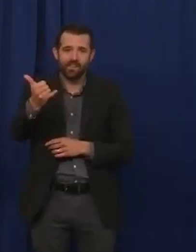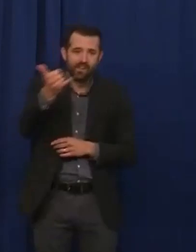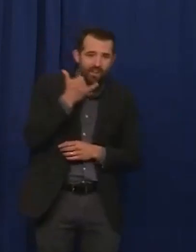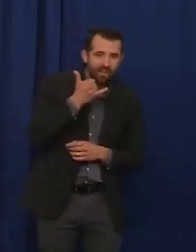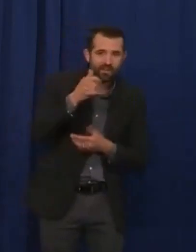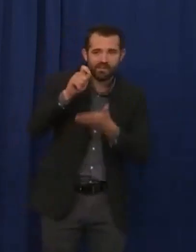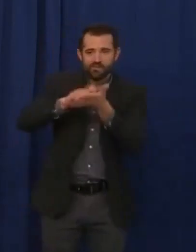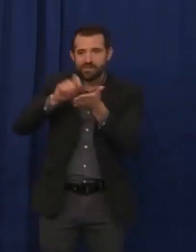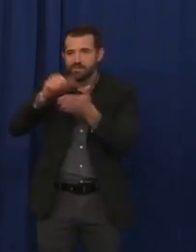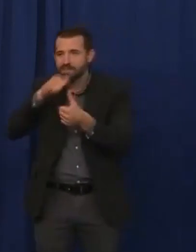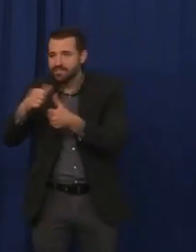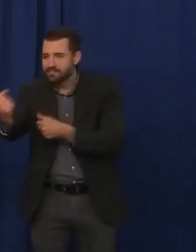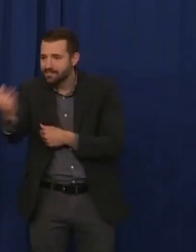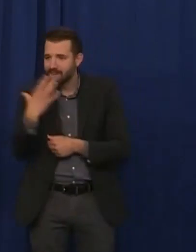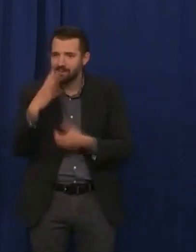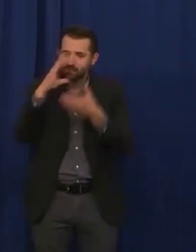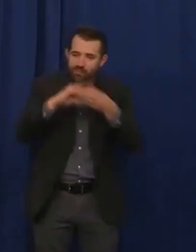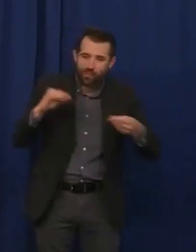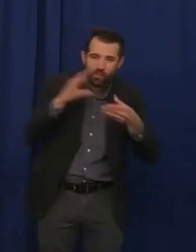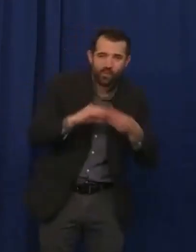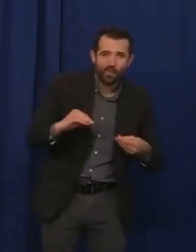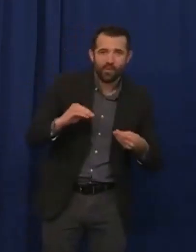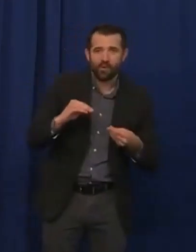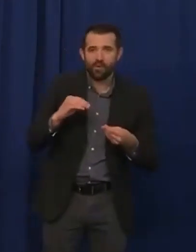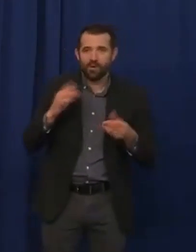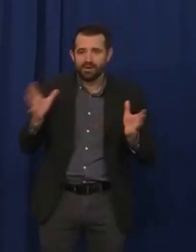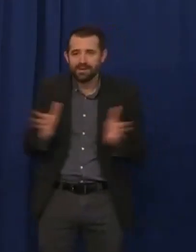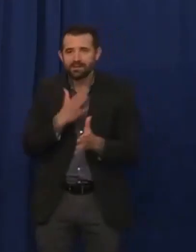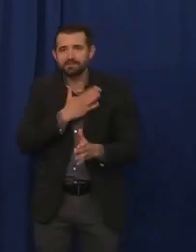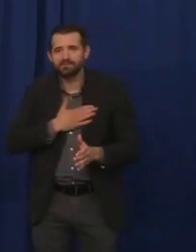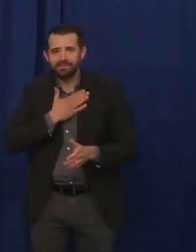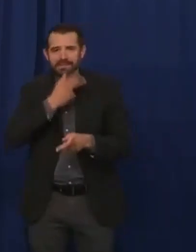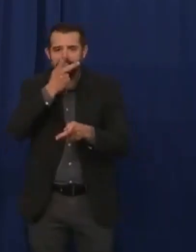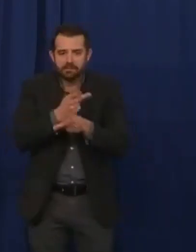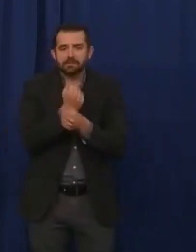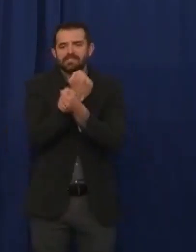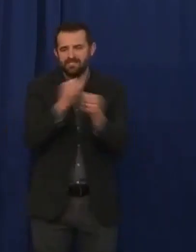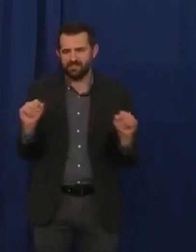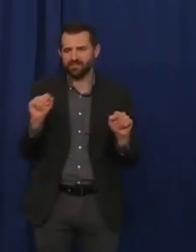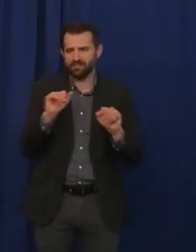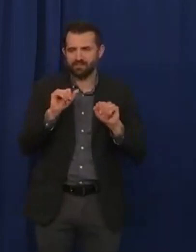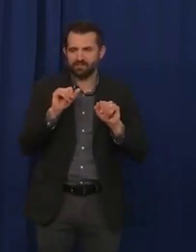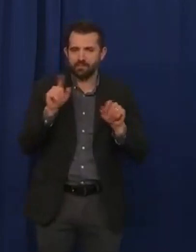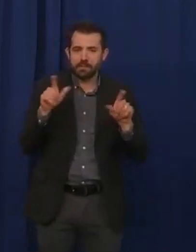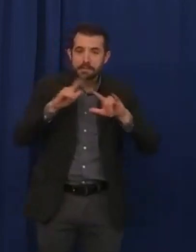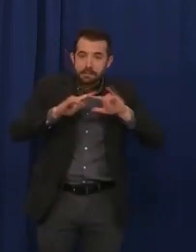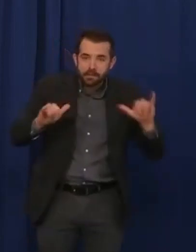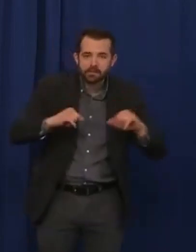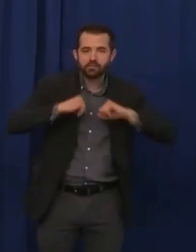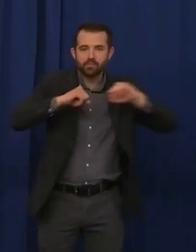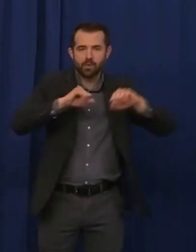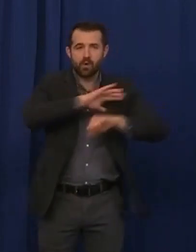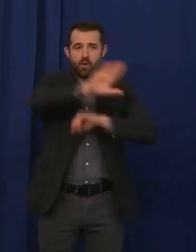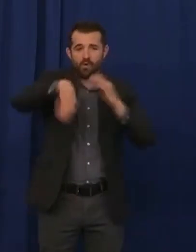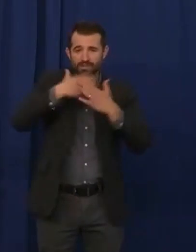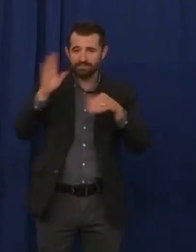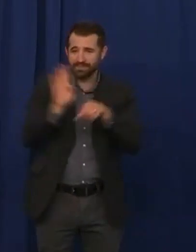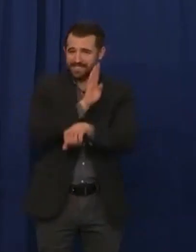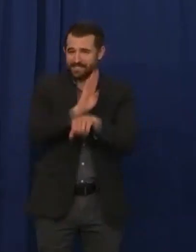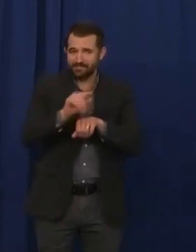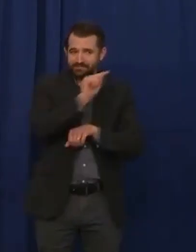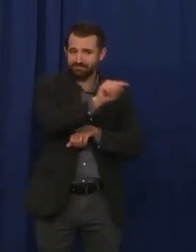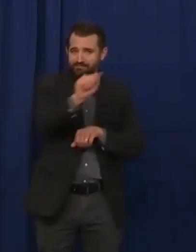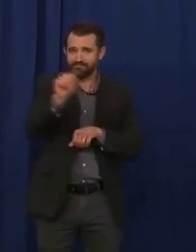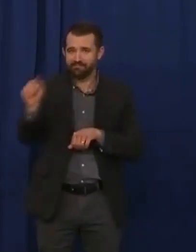and urge me to keep people safe while also doing everything we can to protect the businesses and the lives of working men